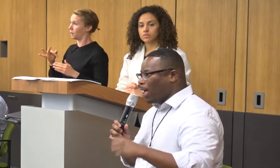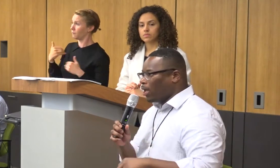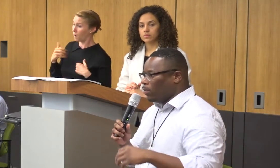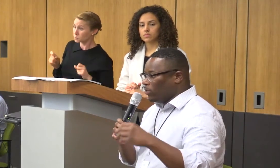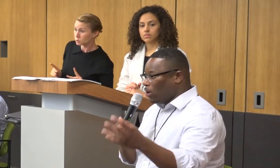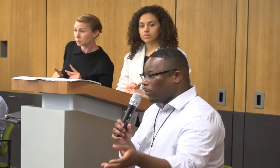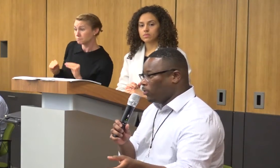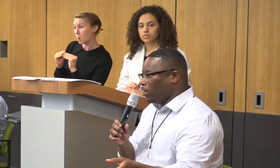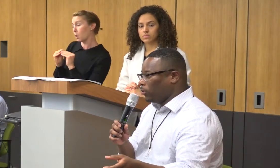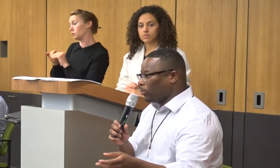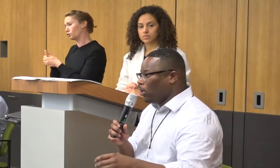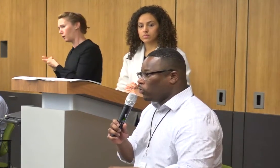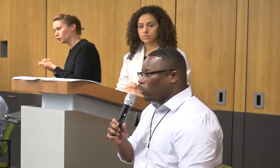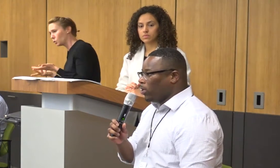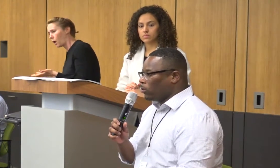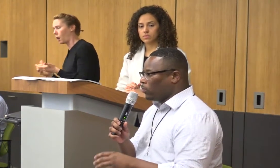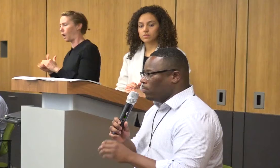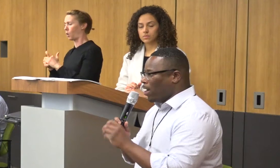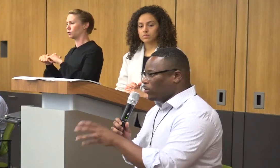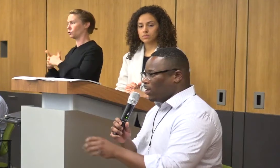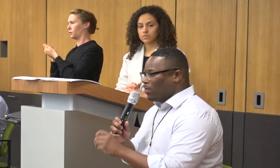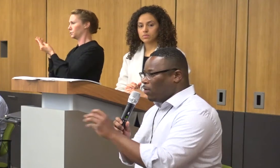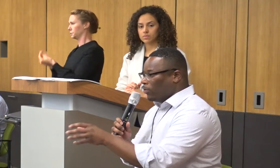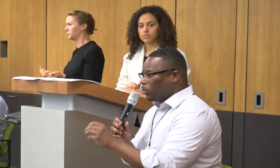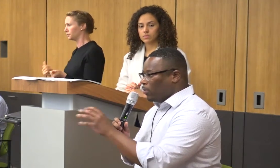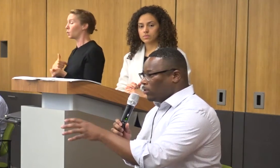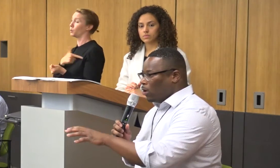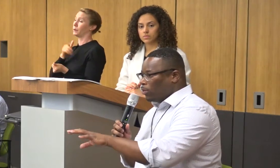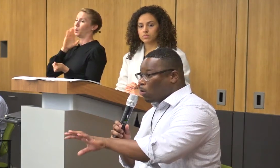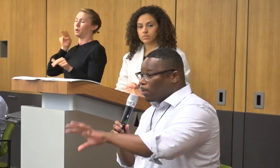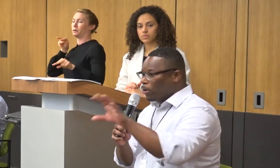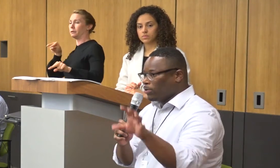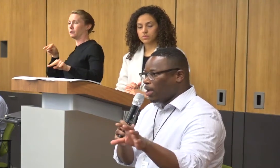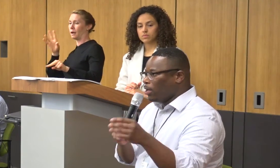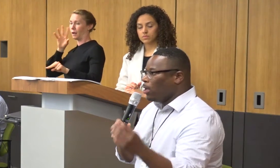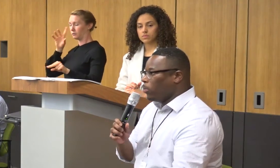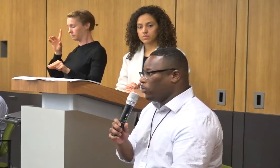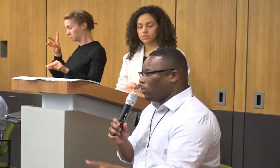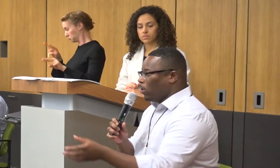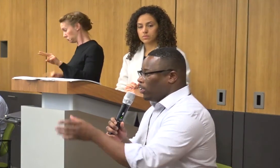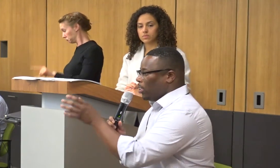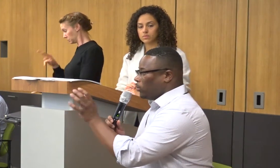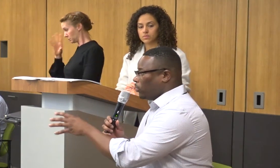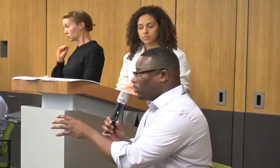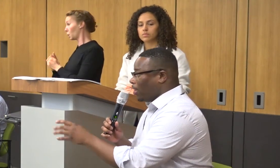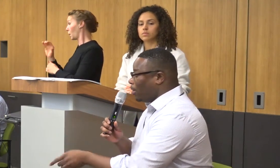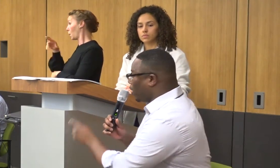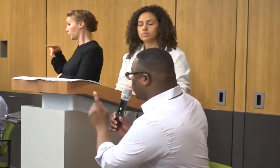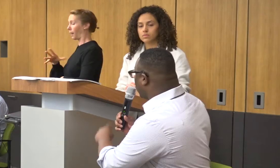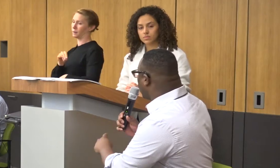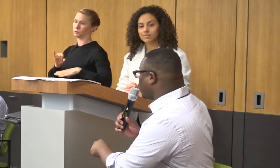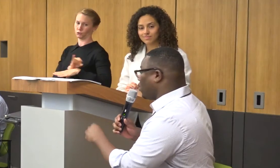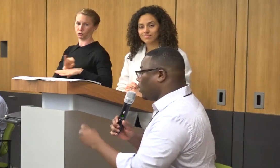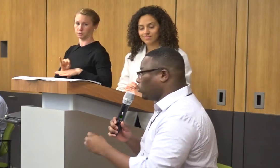challenges were, how can we resolve those challenges. So we are sort of monitoring and involved in experience on the corporate partner side, but also on the internship side.